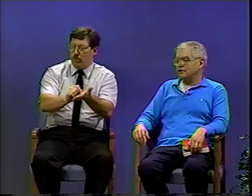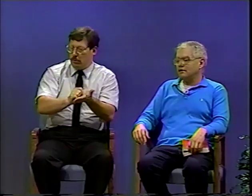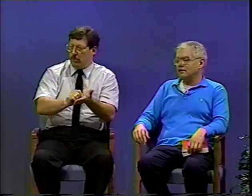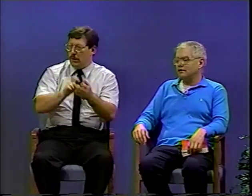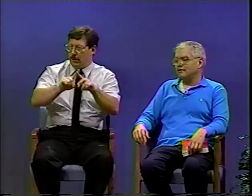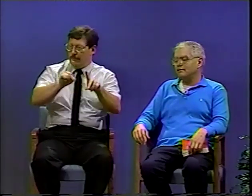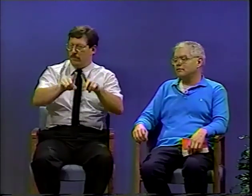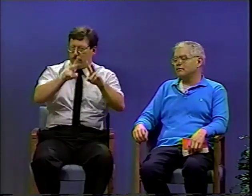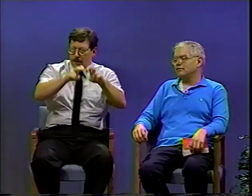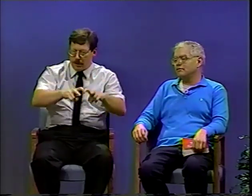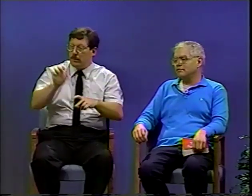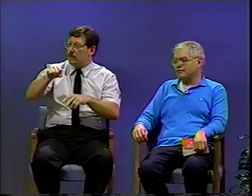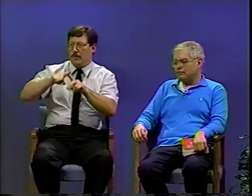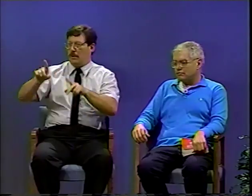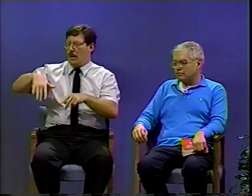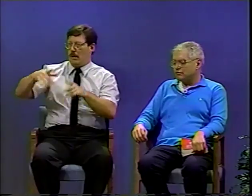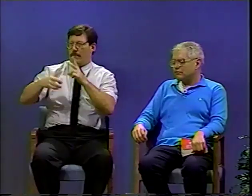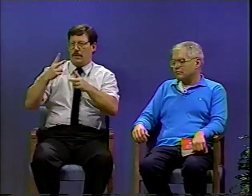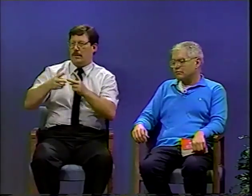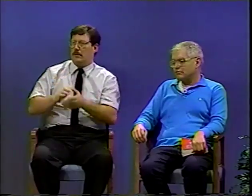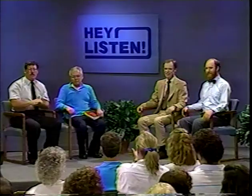that.